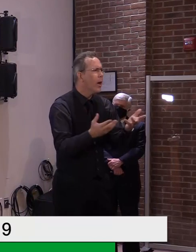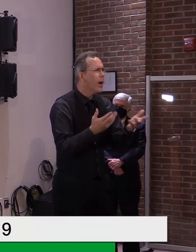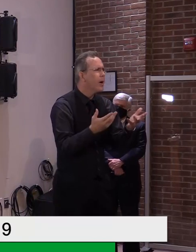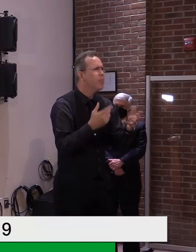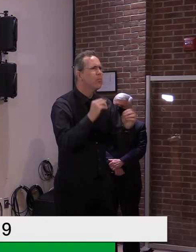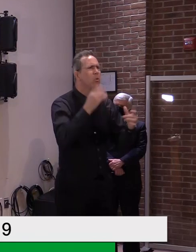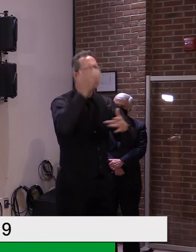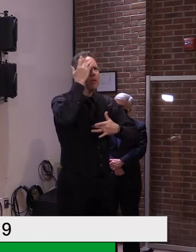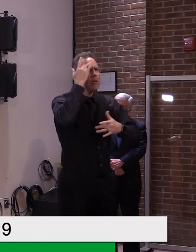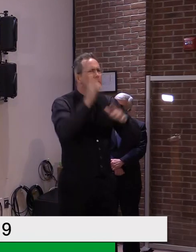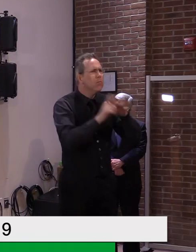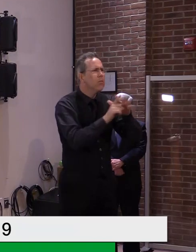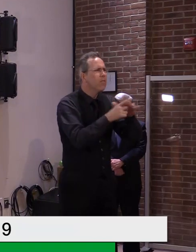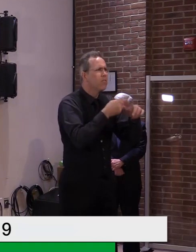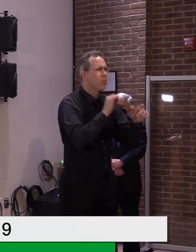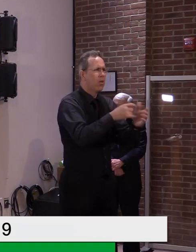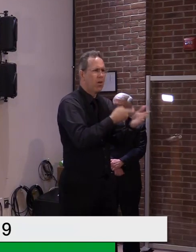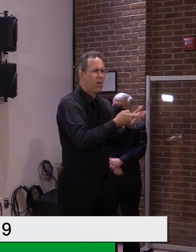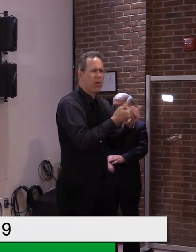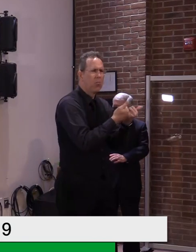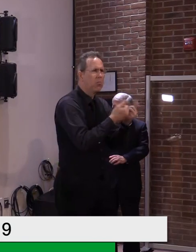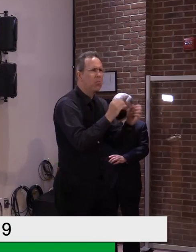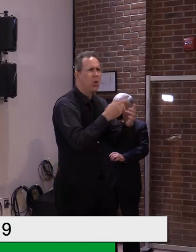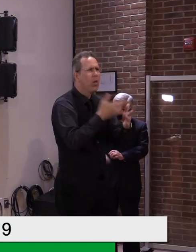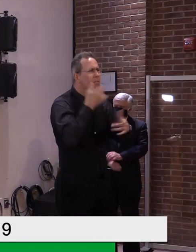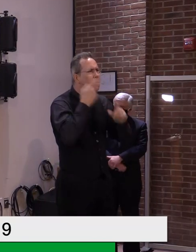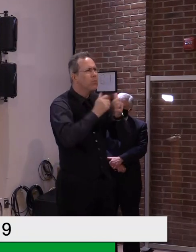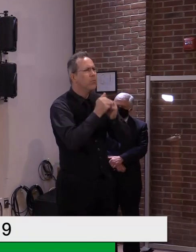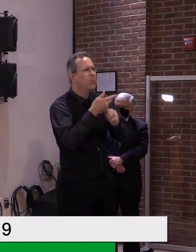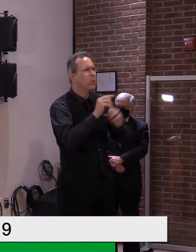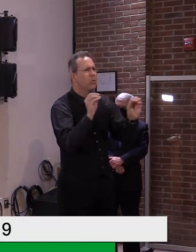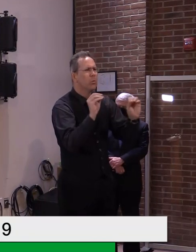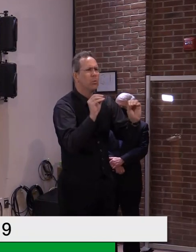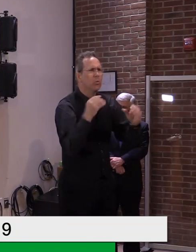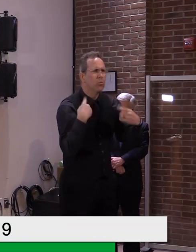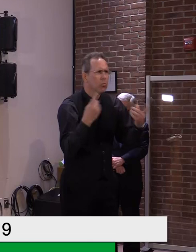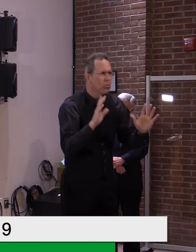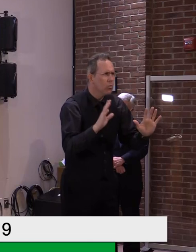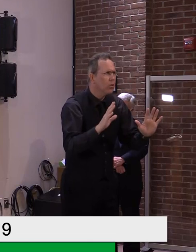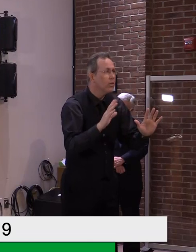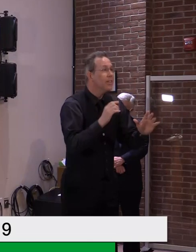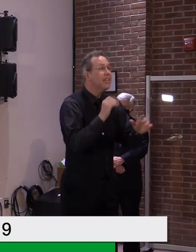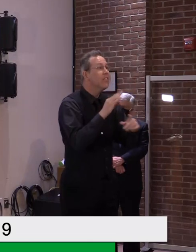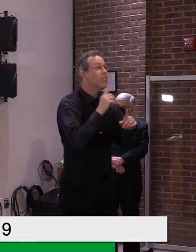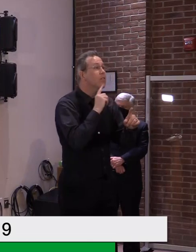playing. But I might refer to Dr. Levine on this.